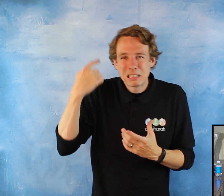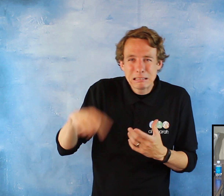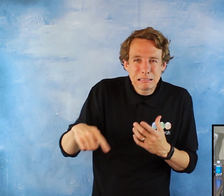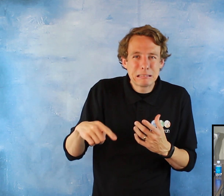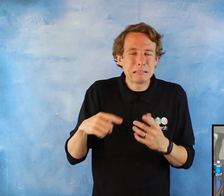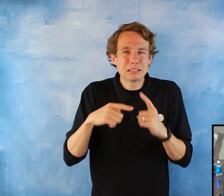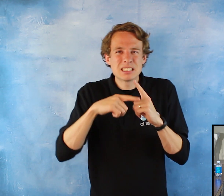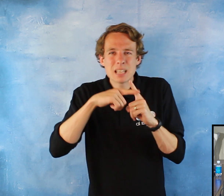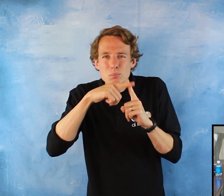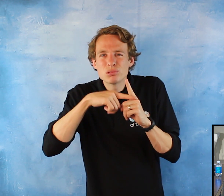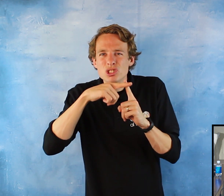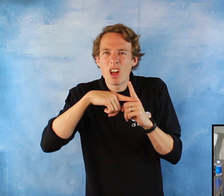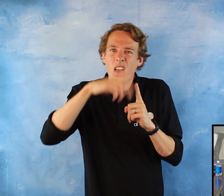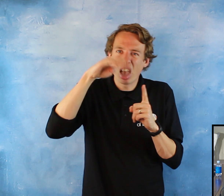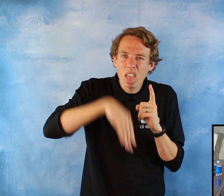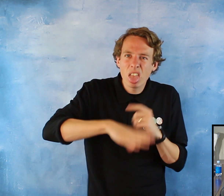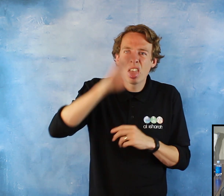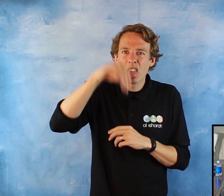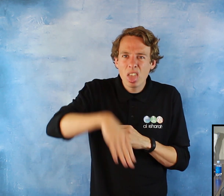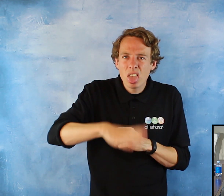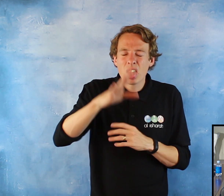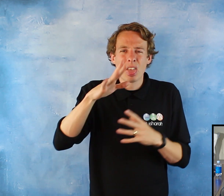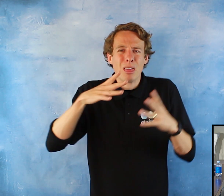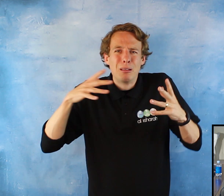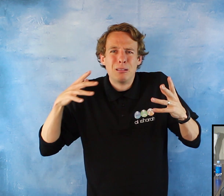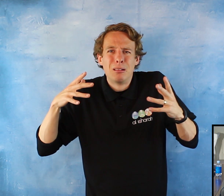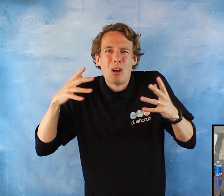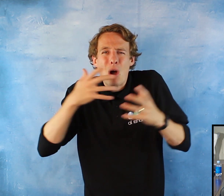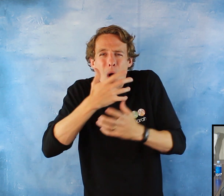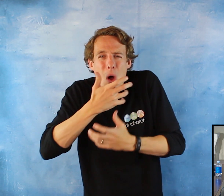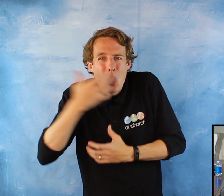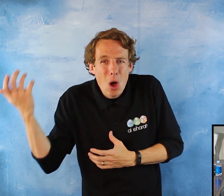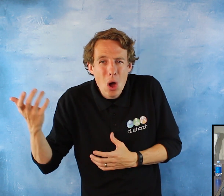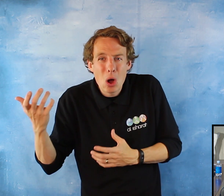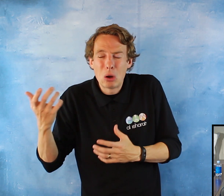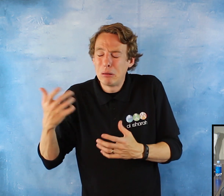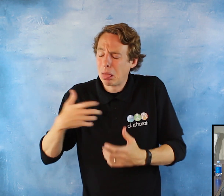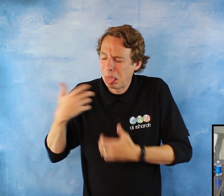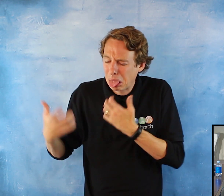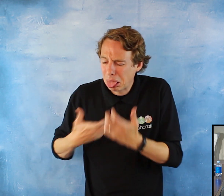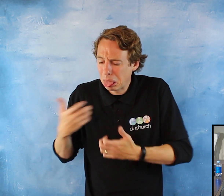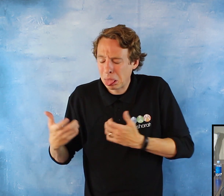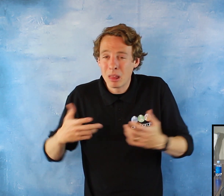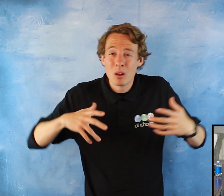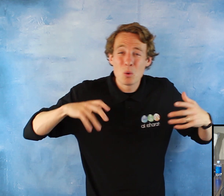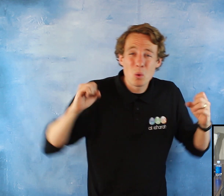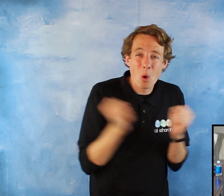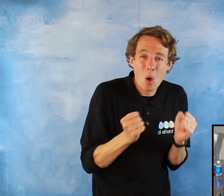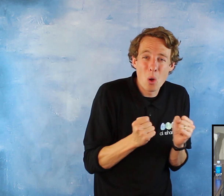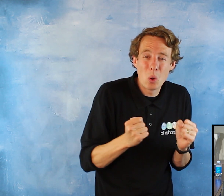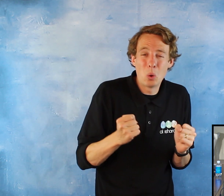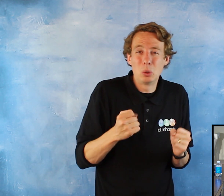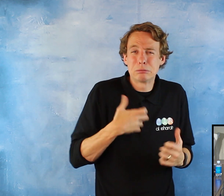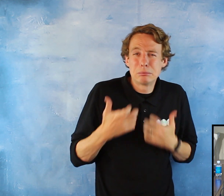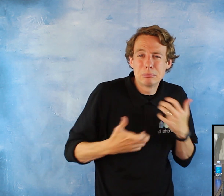and down, or too cold, too hot, all this happening in the summer and winter. All these are